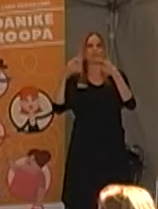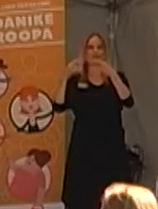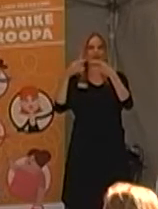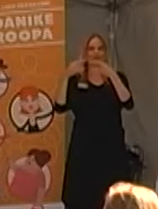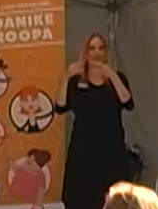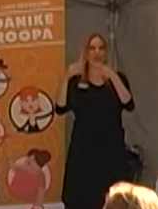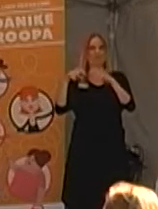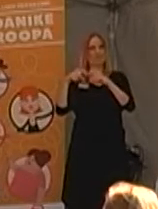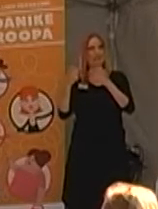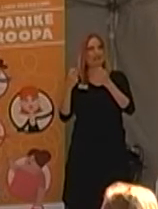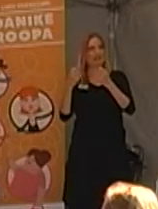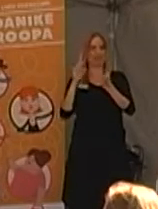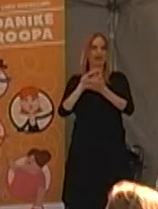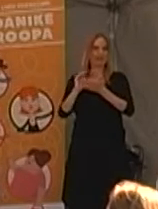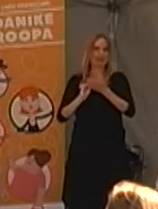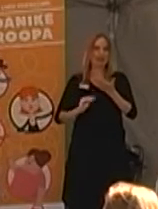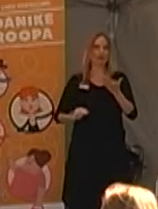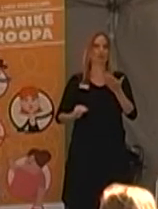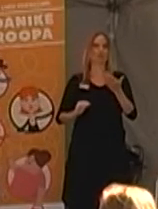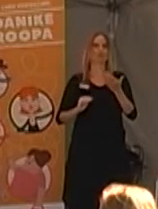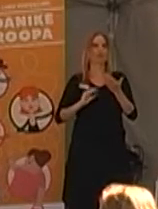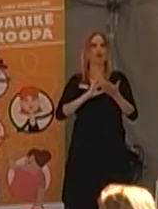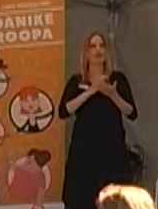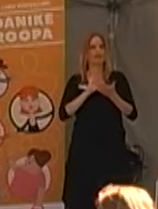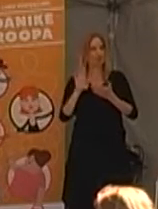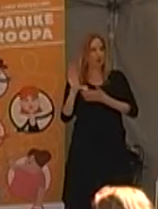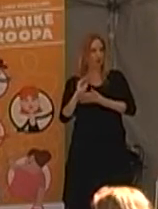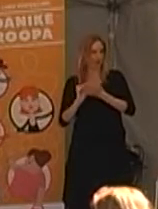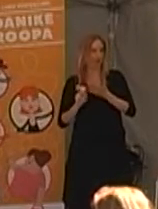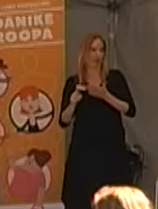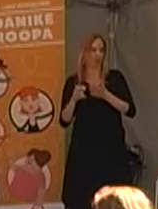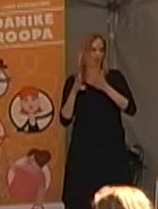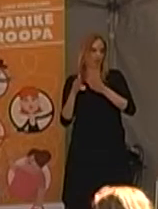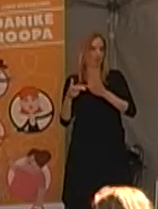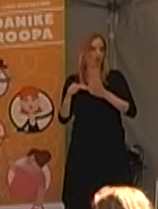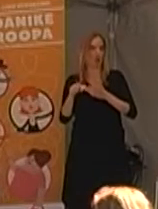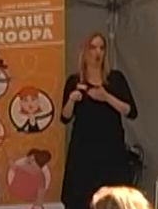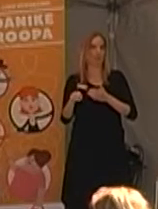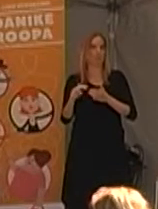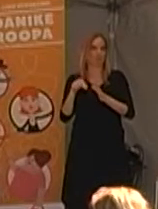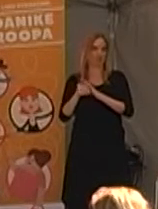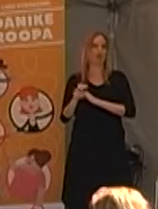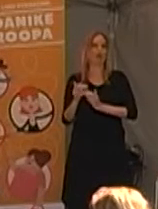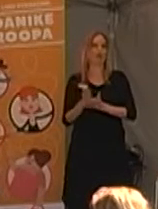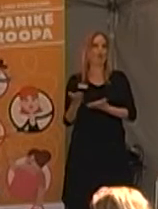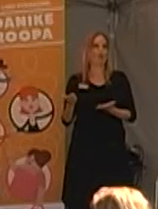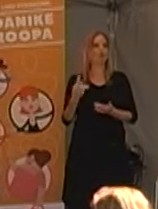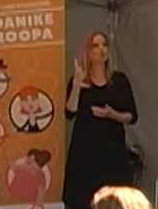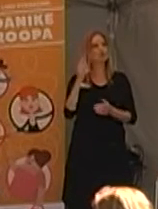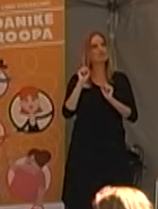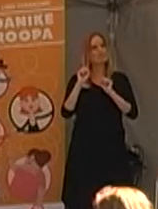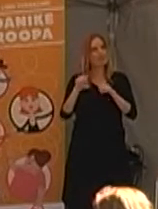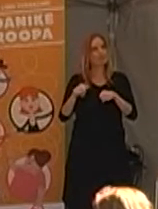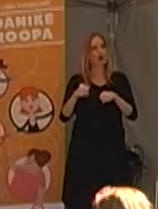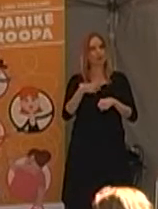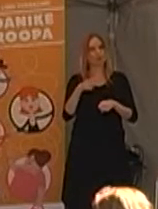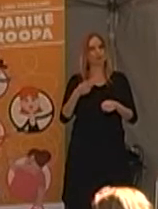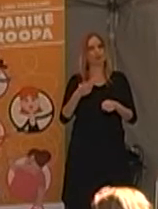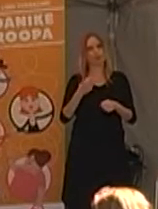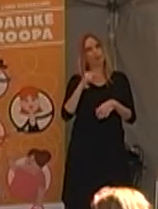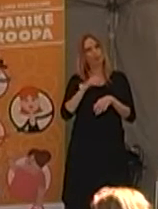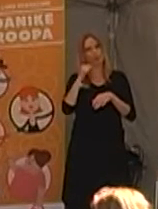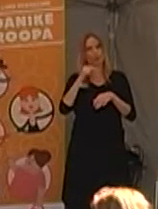film, and literature, crime literature especially, which also is one expression of these feelings, and these feelings of